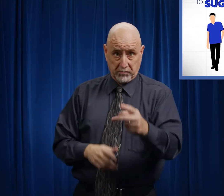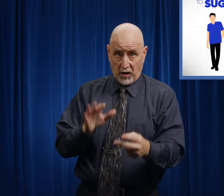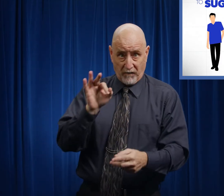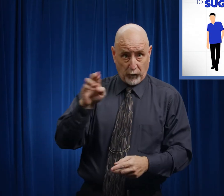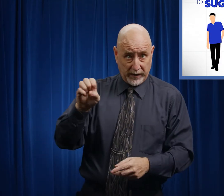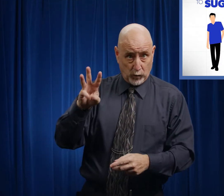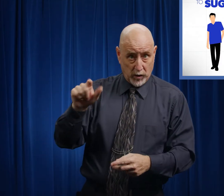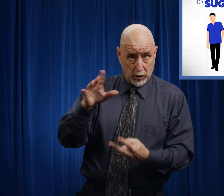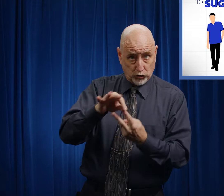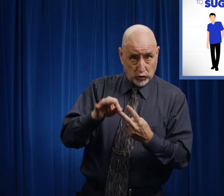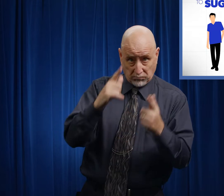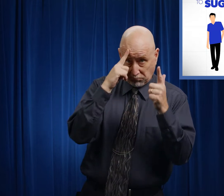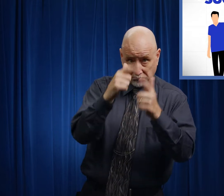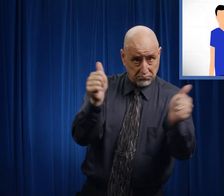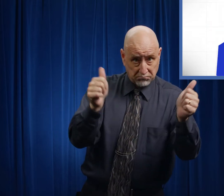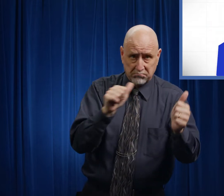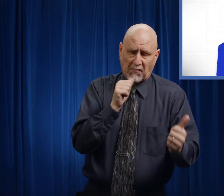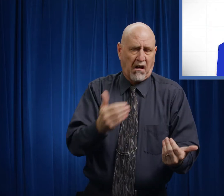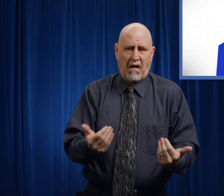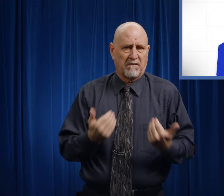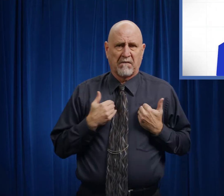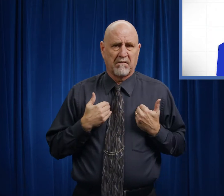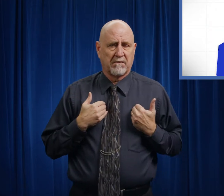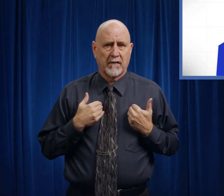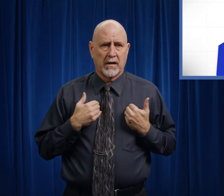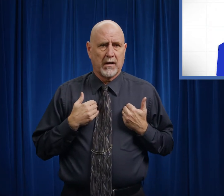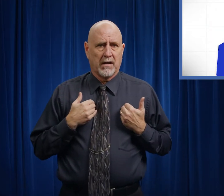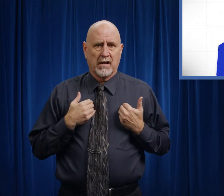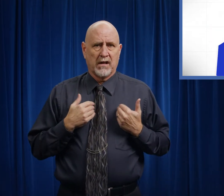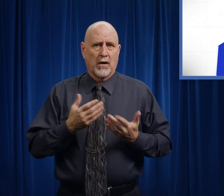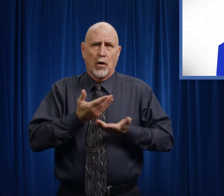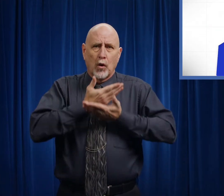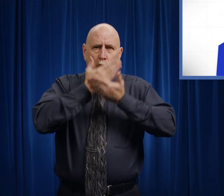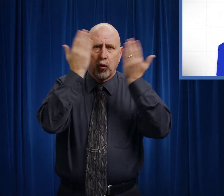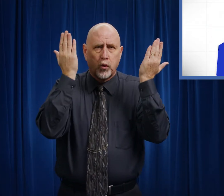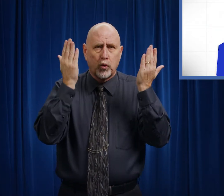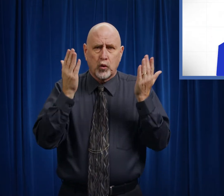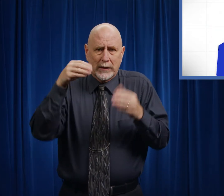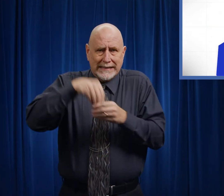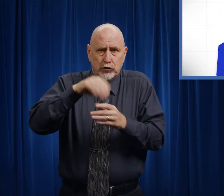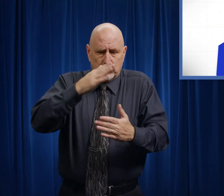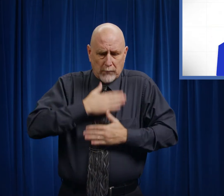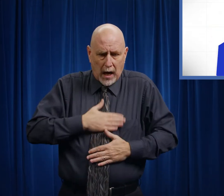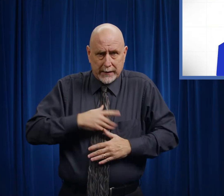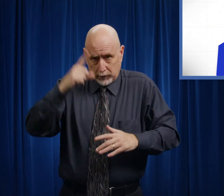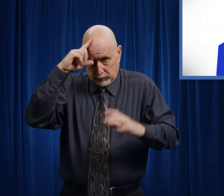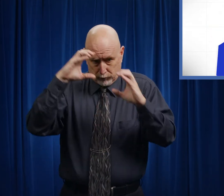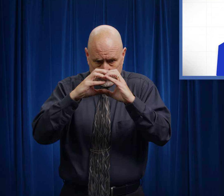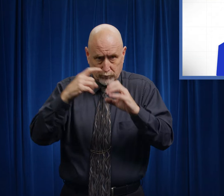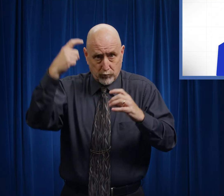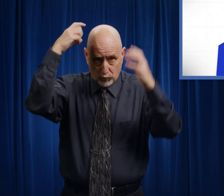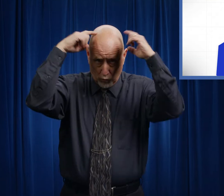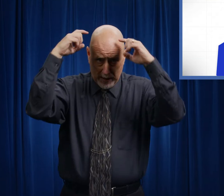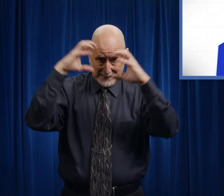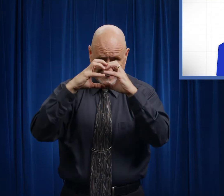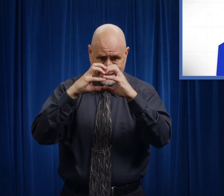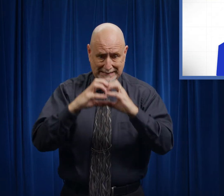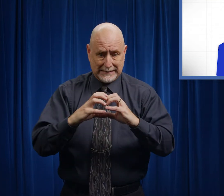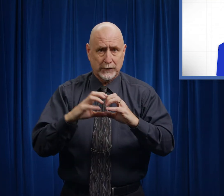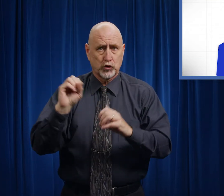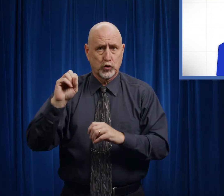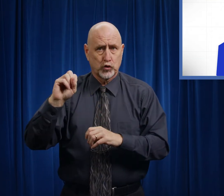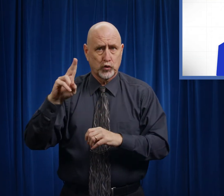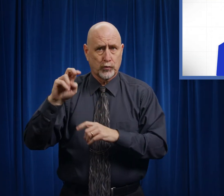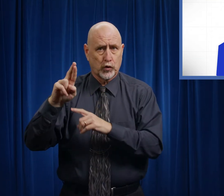have free will, that there is no being inside of your body or brain that is super